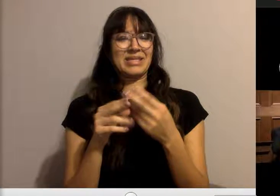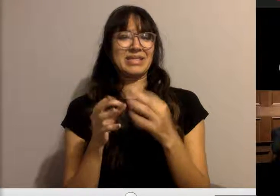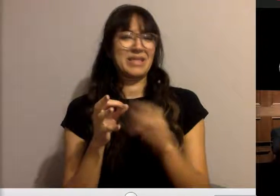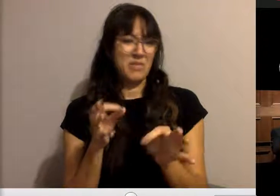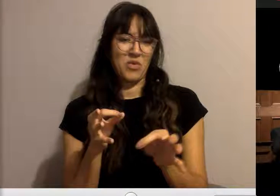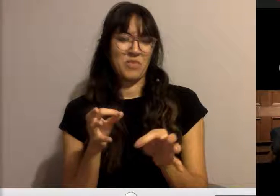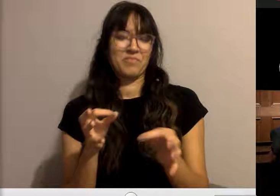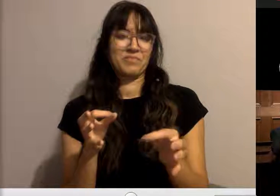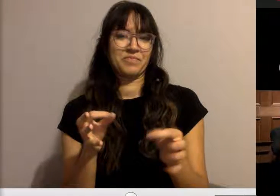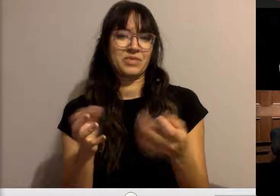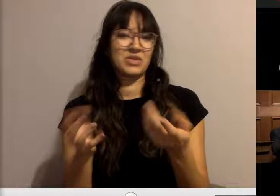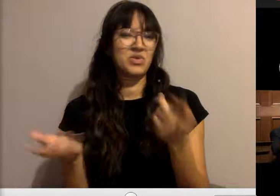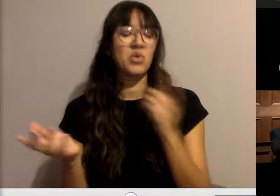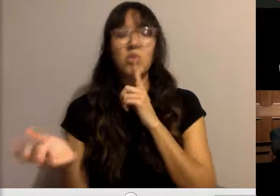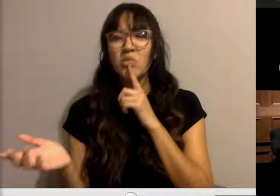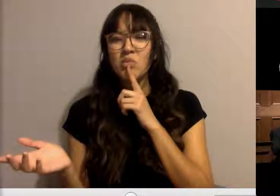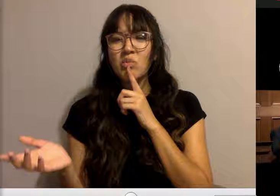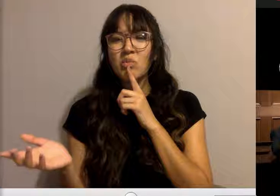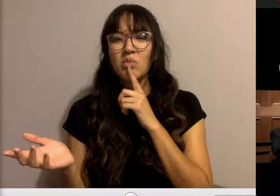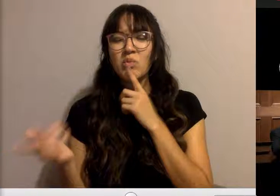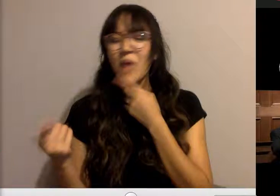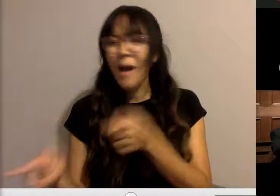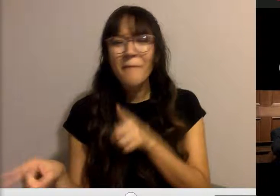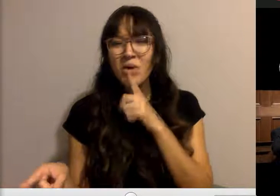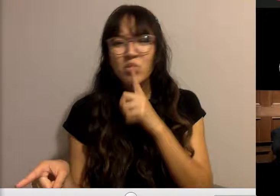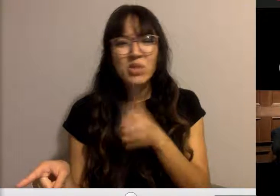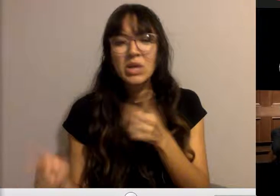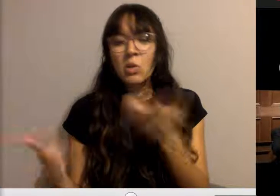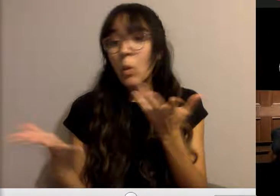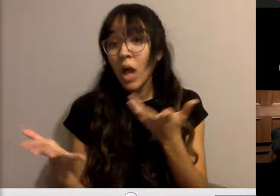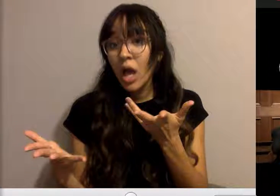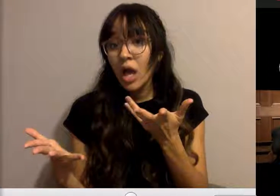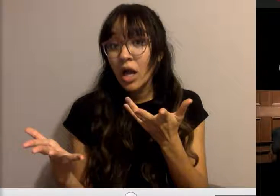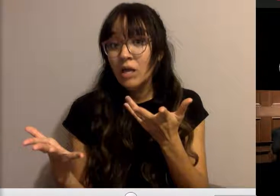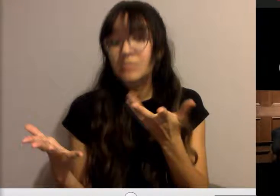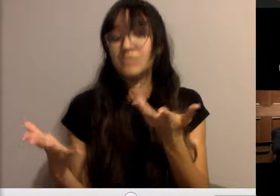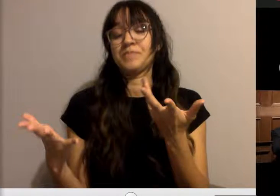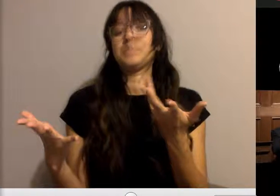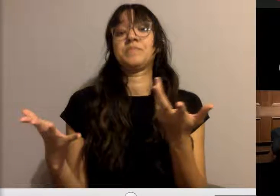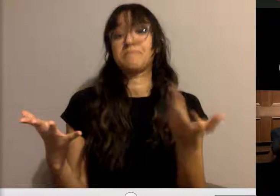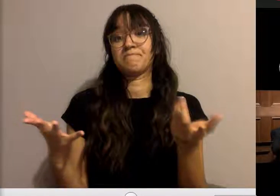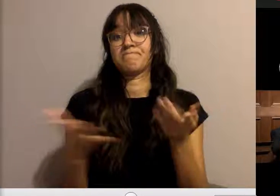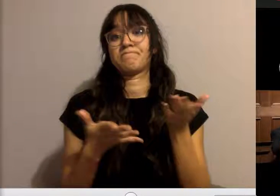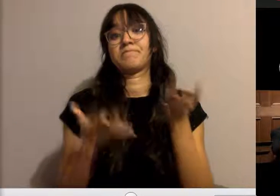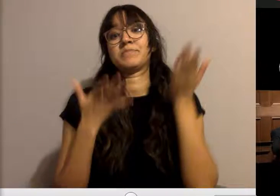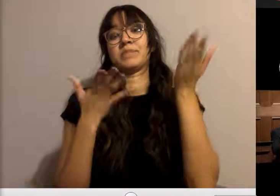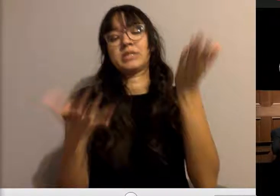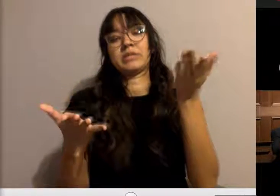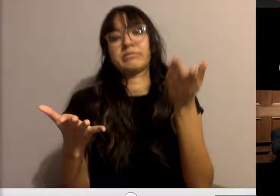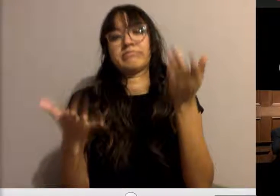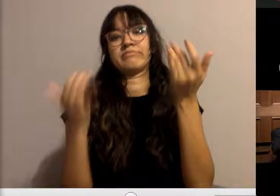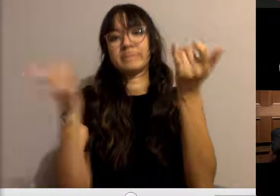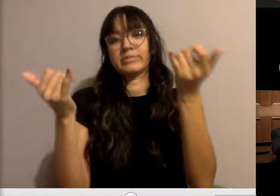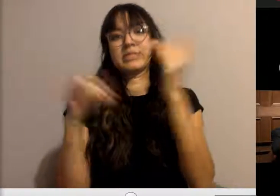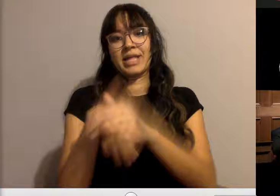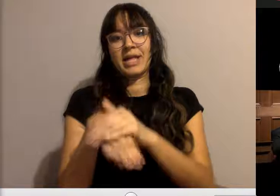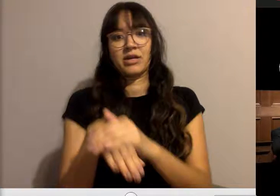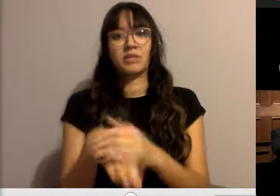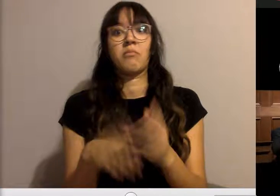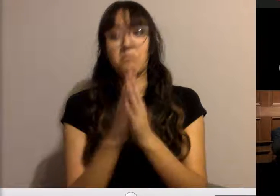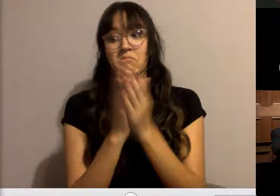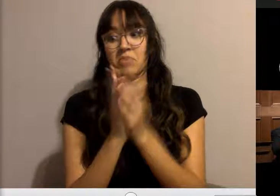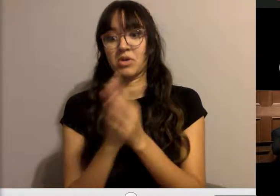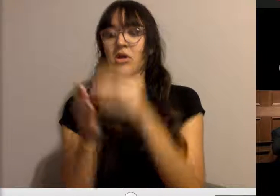simple, I would ask what really happened, and that's what I'm going to present to you tonight. We're not going to go through the whole book. That would take 3 or